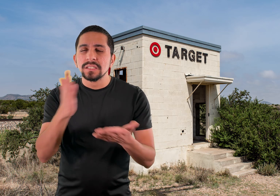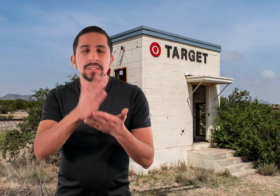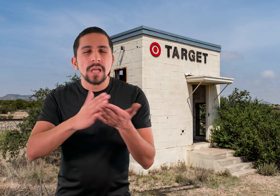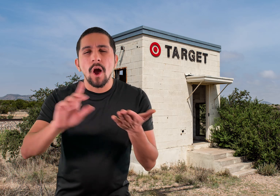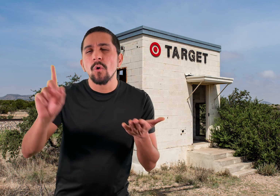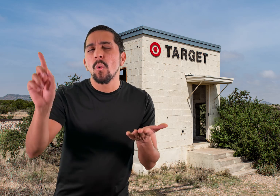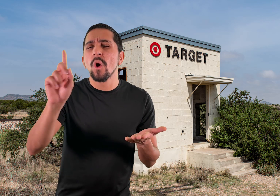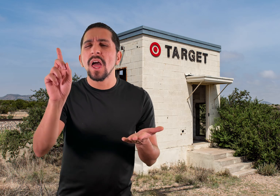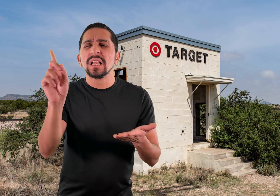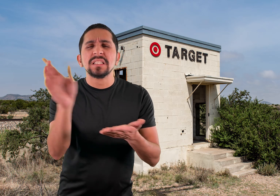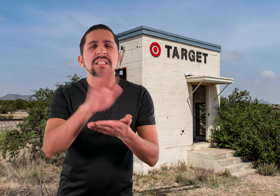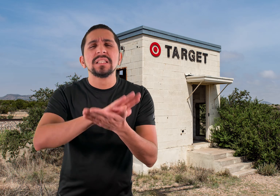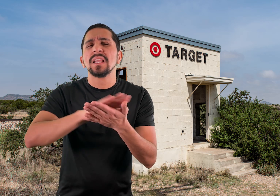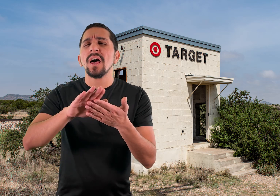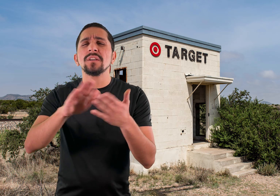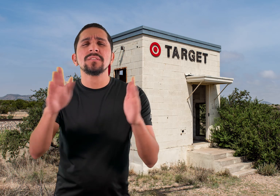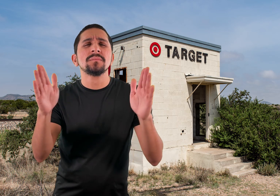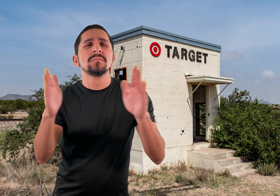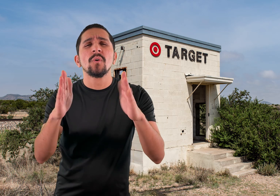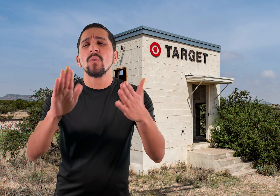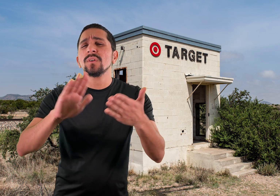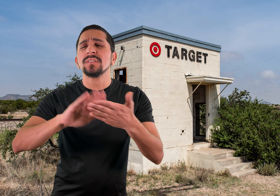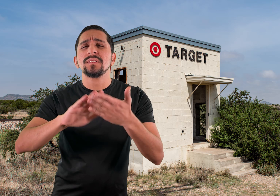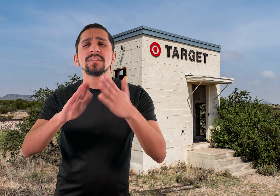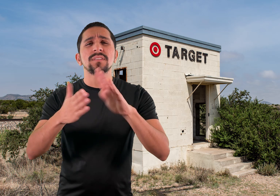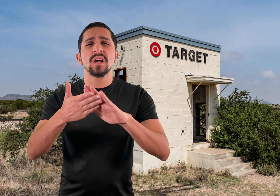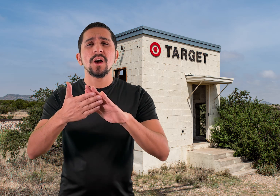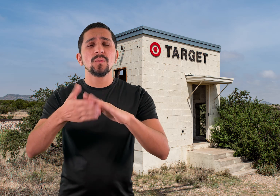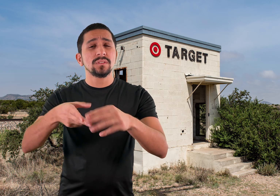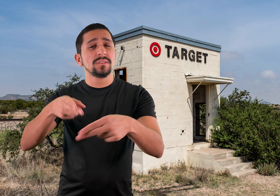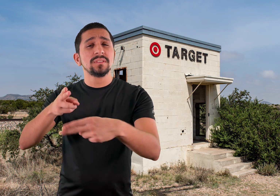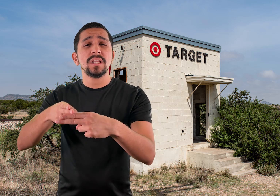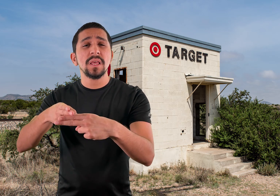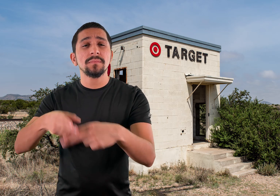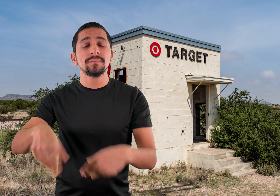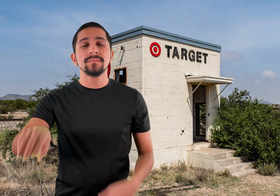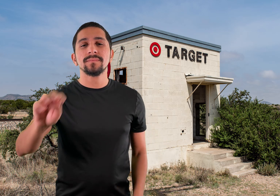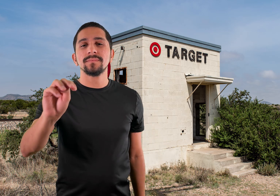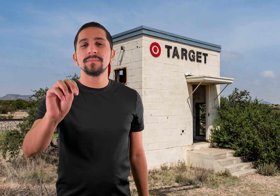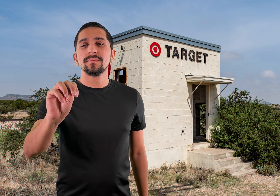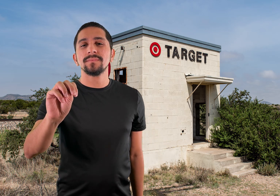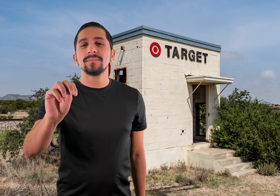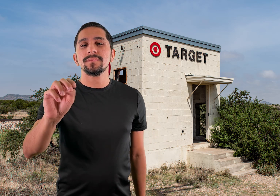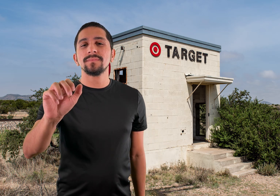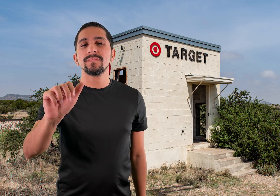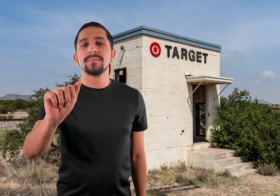It is somewhere neat. A small town called